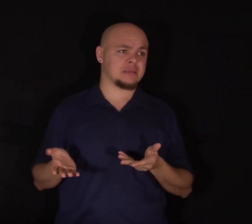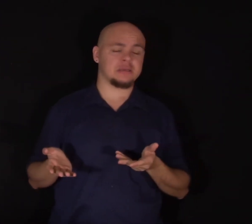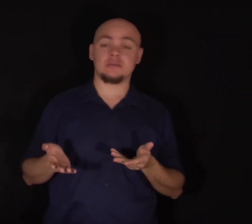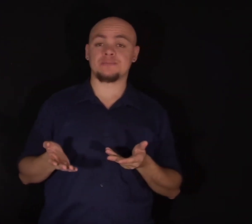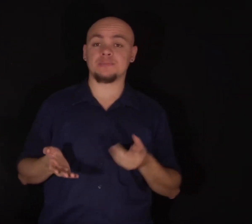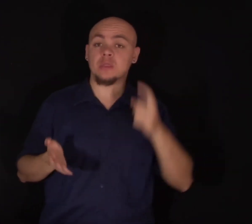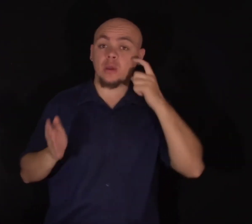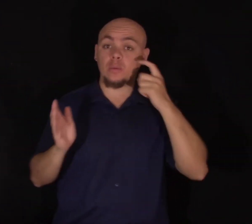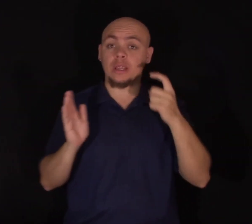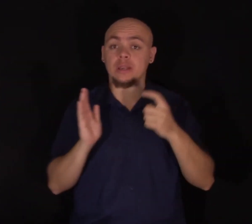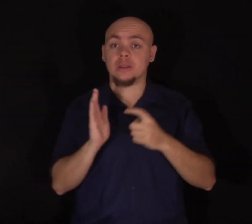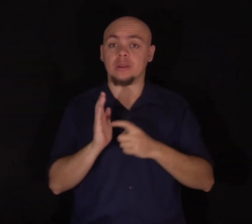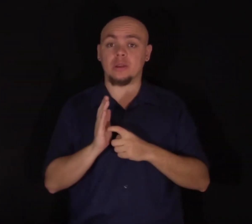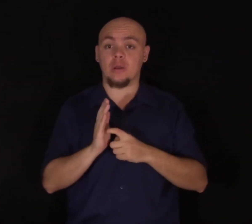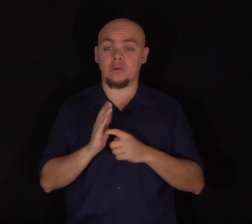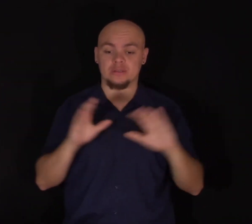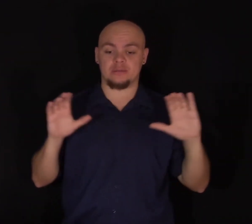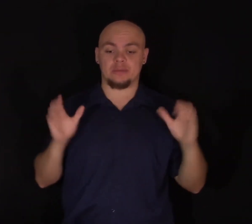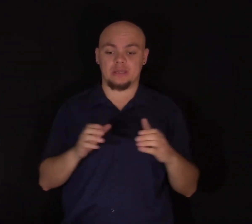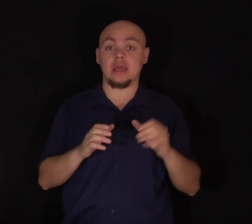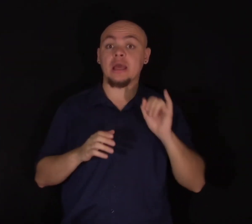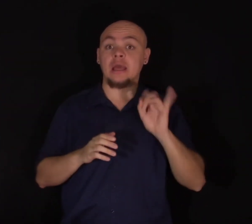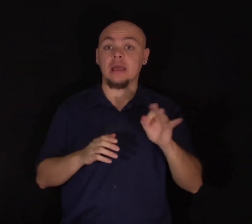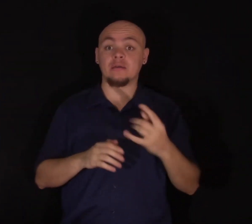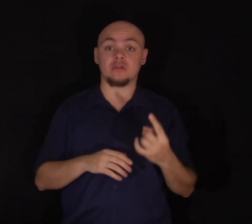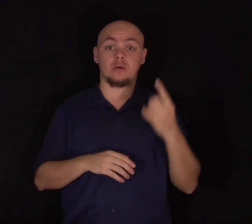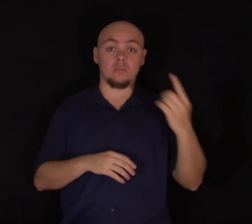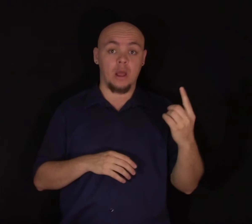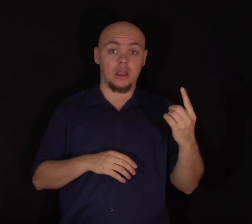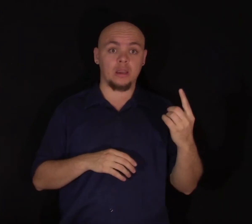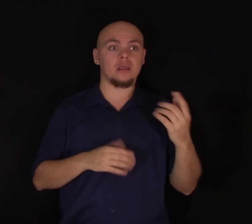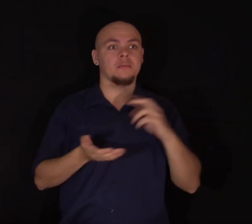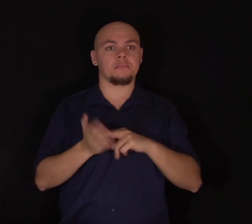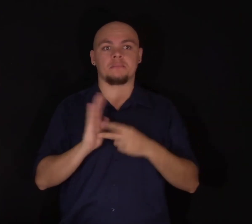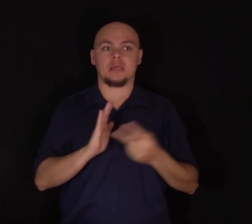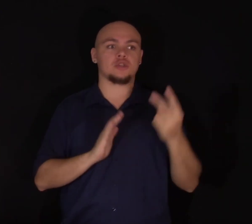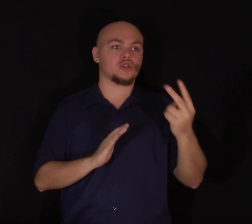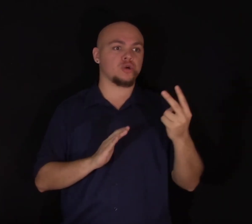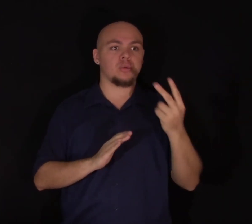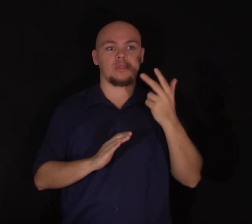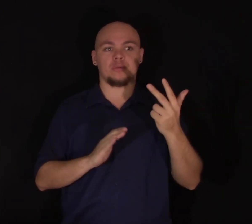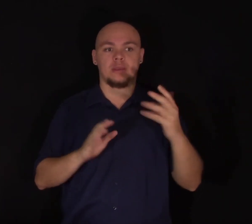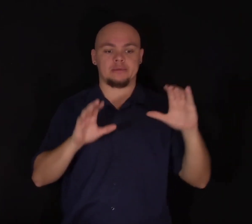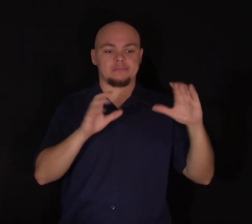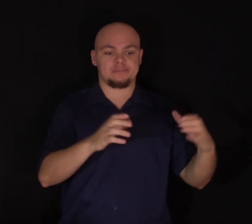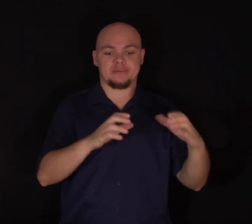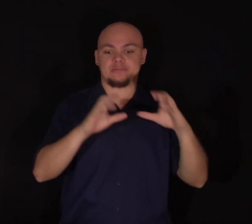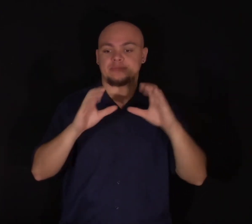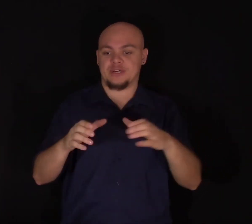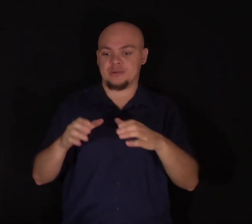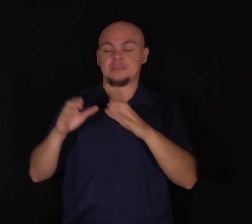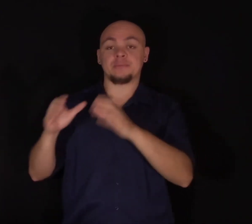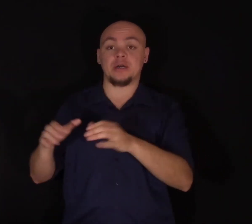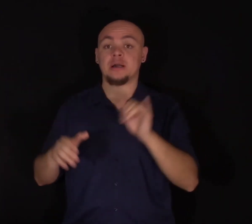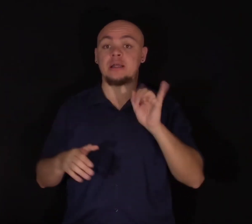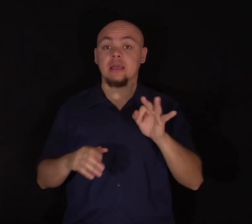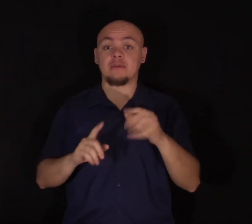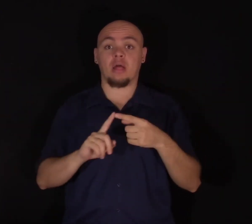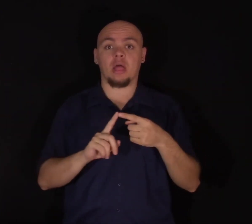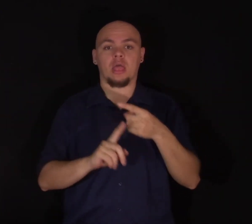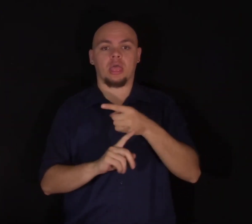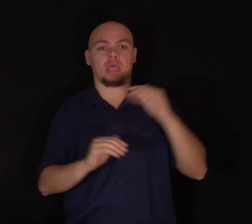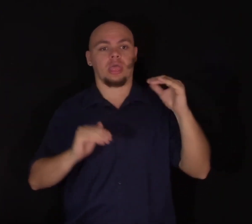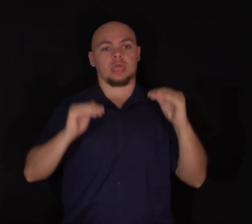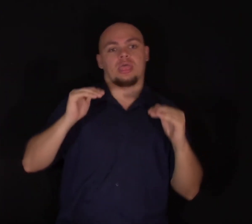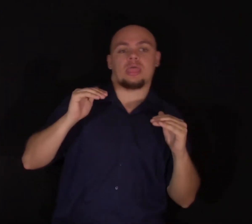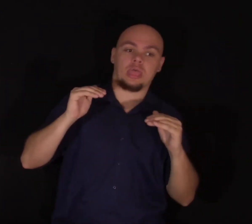We noticed they started to be clustered together. Like if she was gonna have 1, she was gonna have 2 or 3. They were clustered together, and it seemed like when she got off balance, it